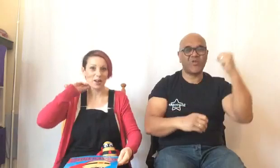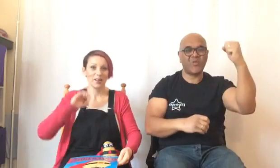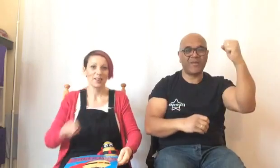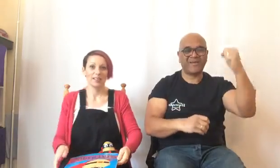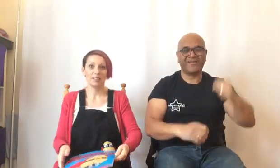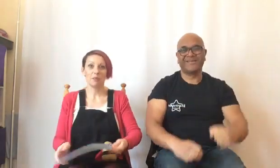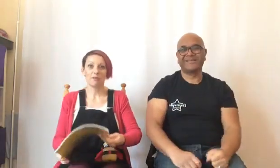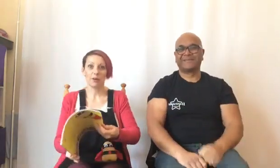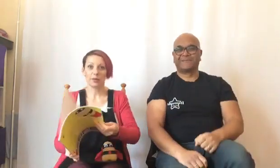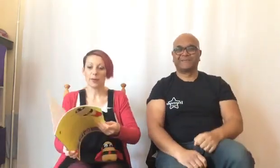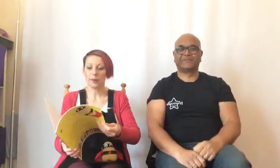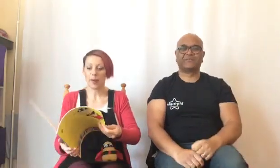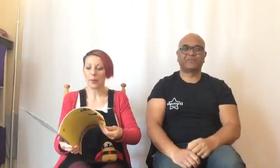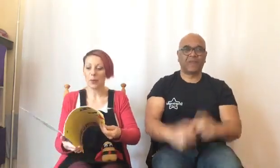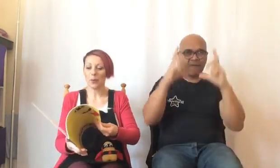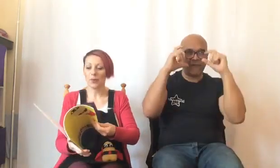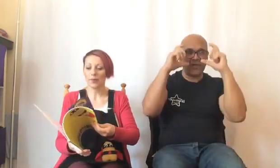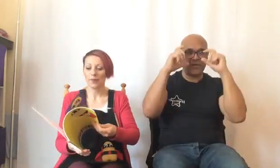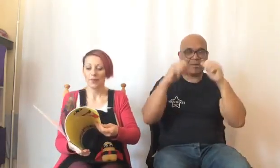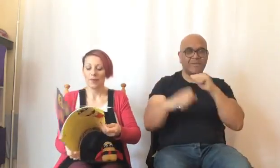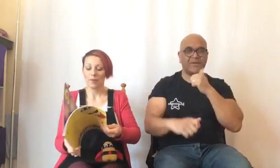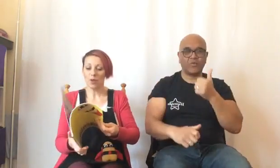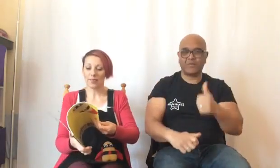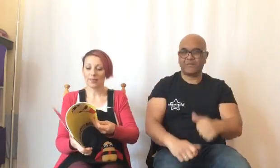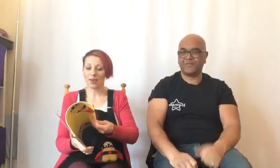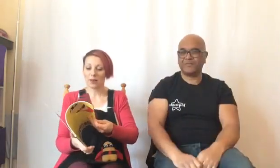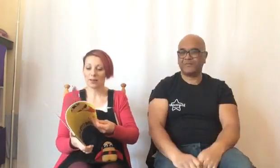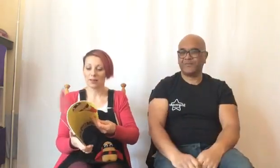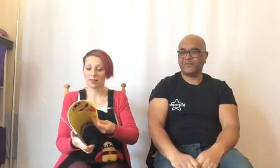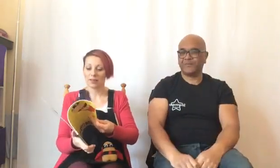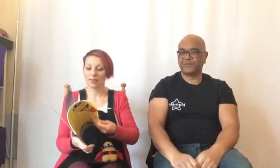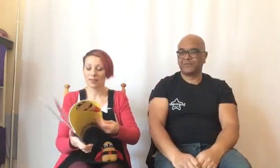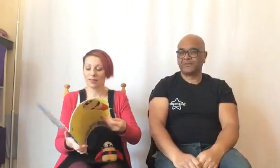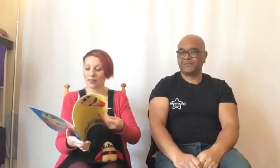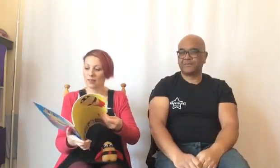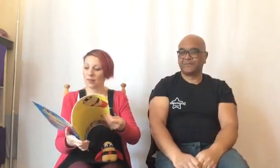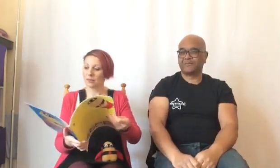Supertato. Send me a photo. That'd be cool. Right, so,